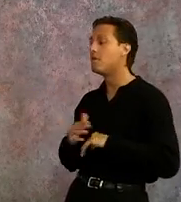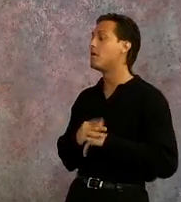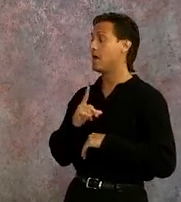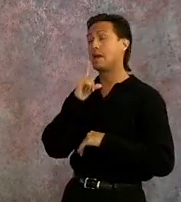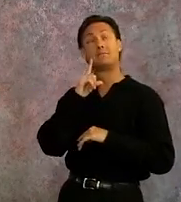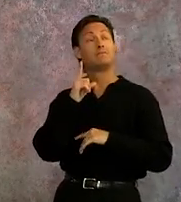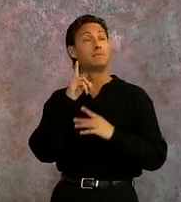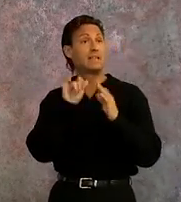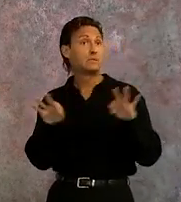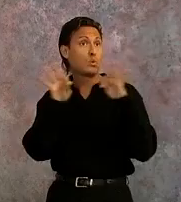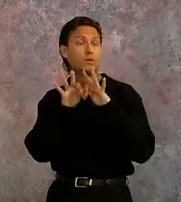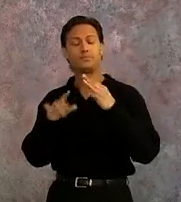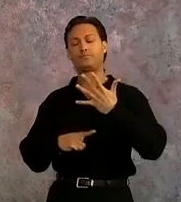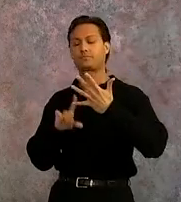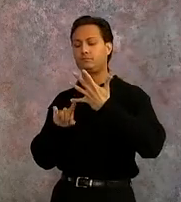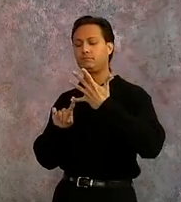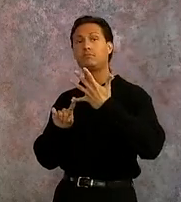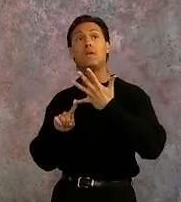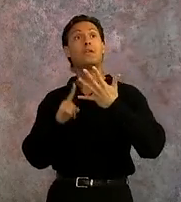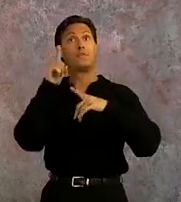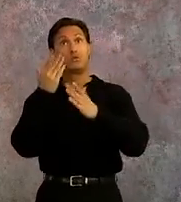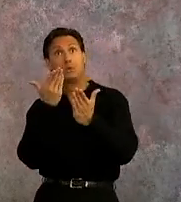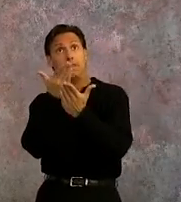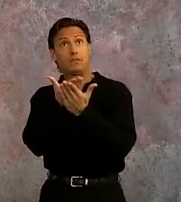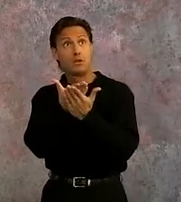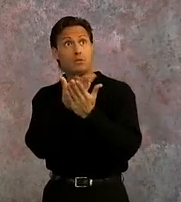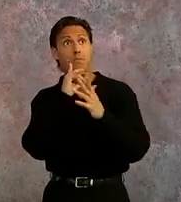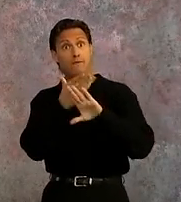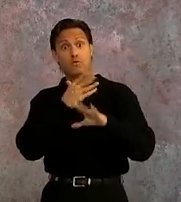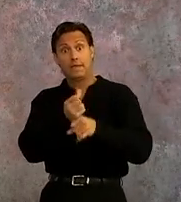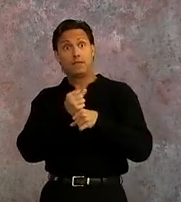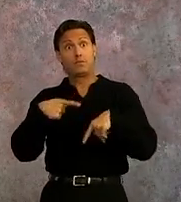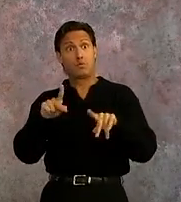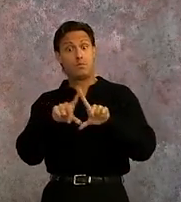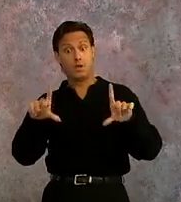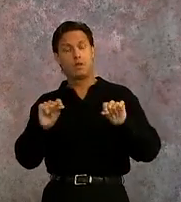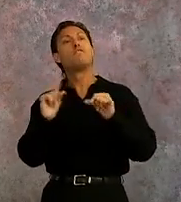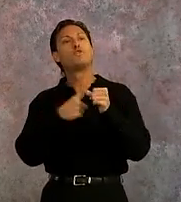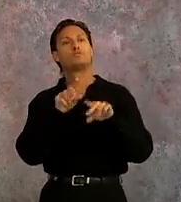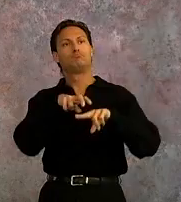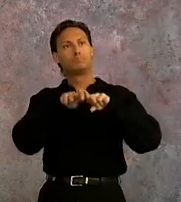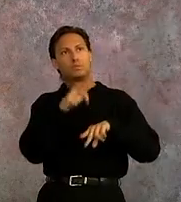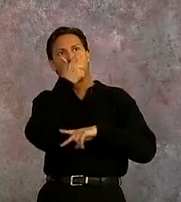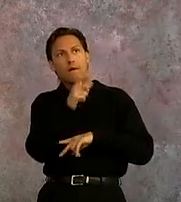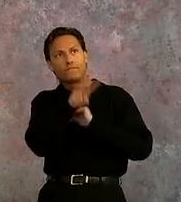people don't realize, and they tell you this when you watch your informational video getting your permit, that there are black bears, so your food needs to